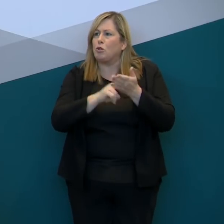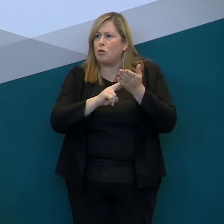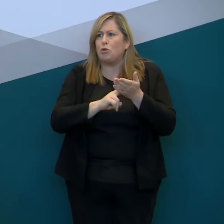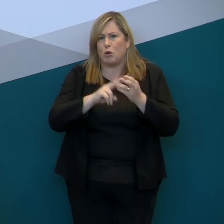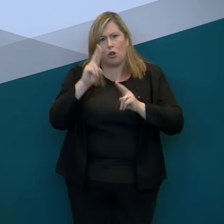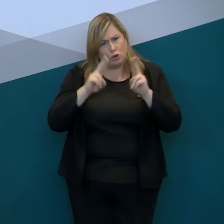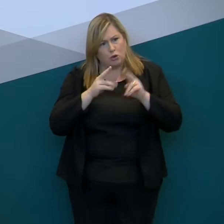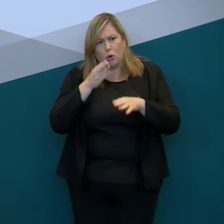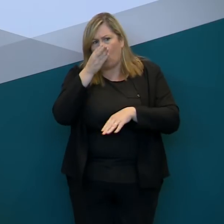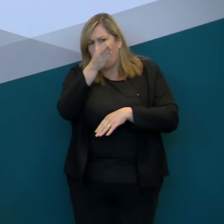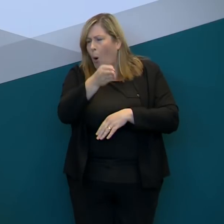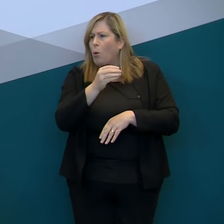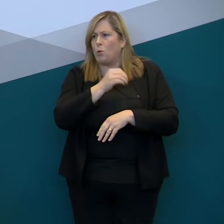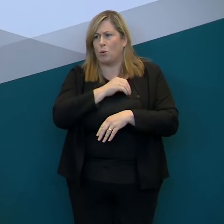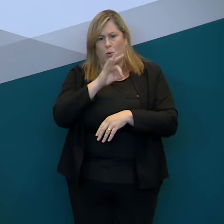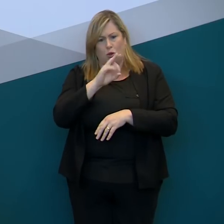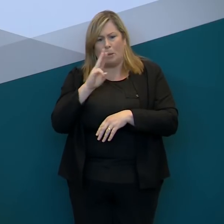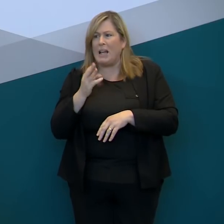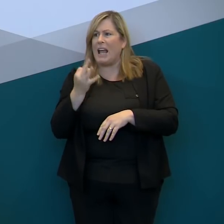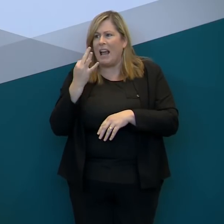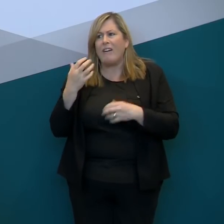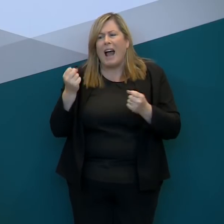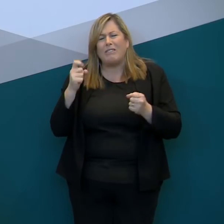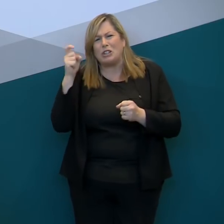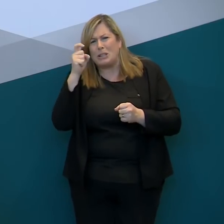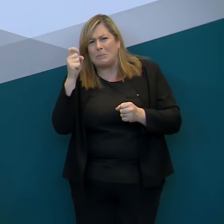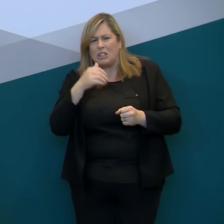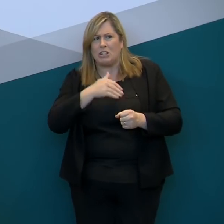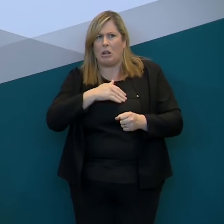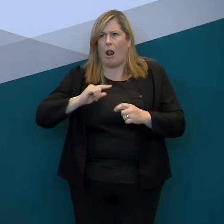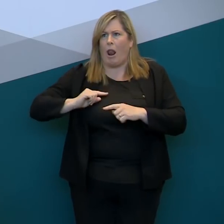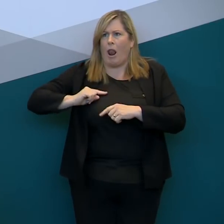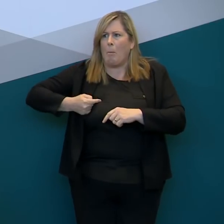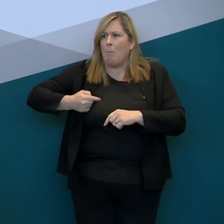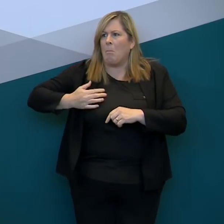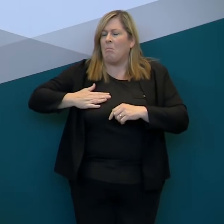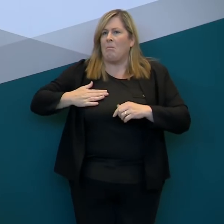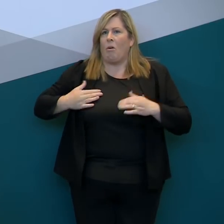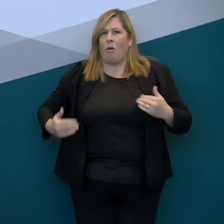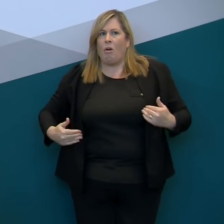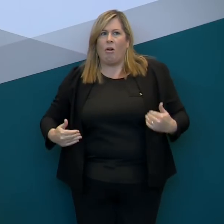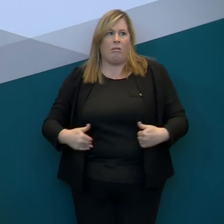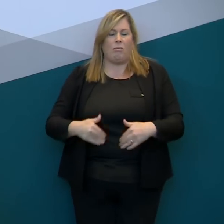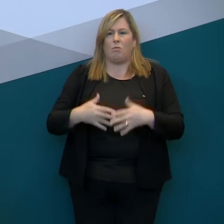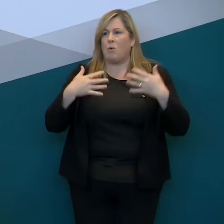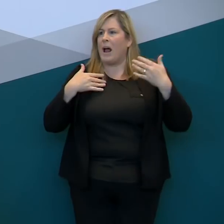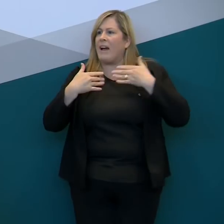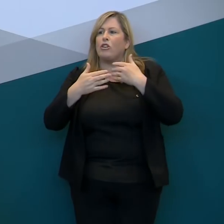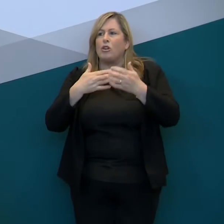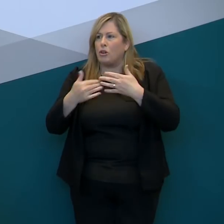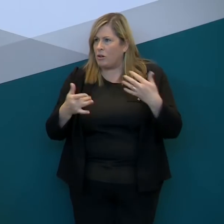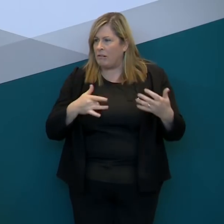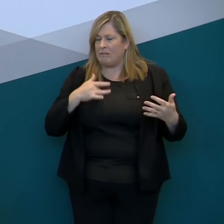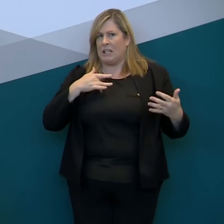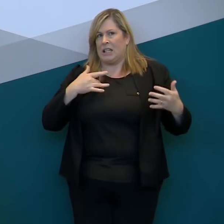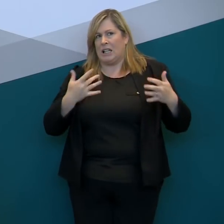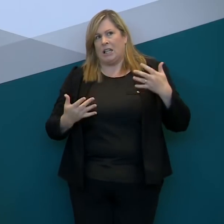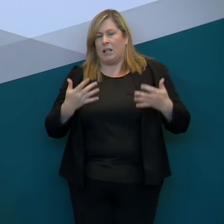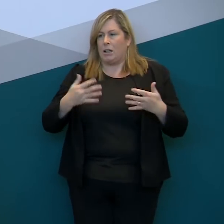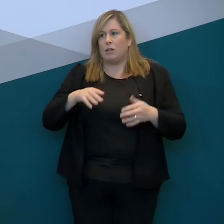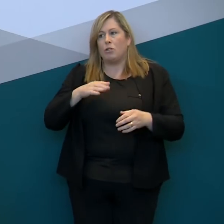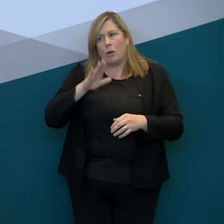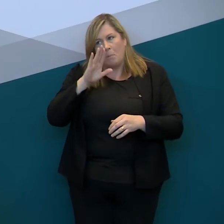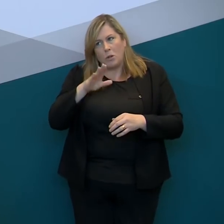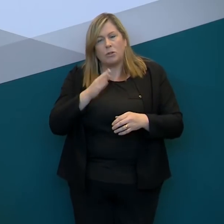GP if they have suspicious symptoms, and those clinics are up and running. But as I say, the way we deliver those services, the way we deliver the follow-on service